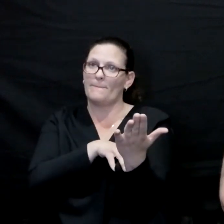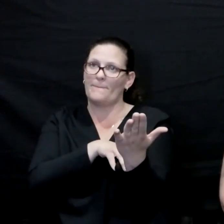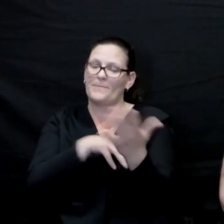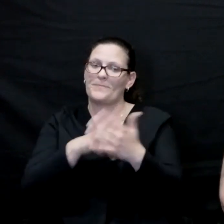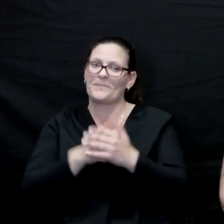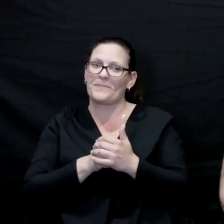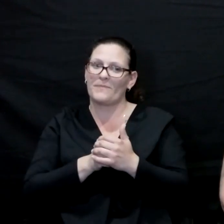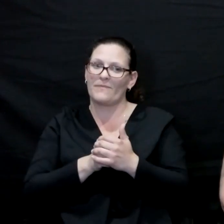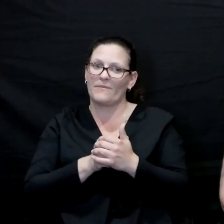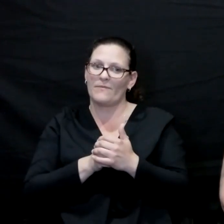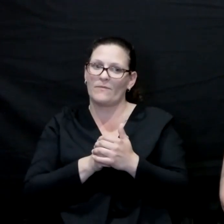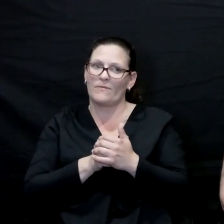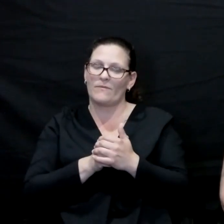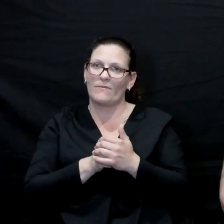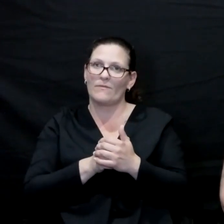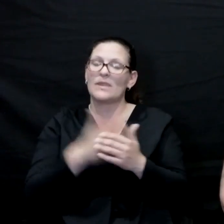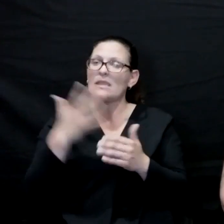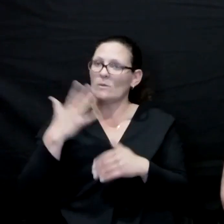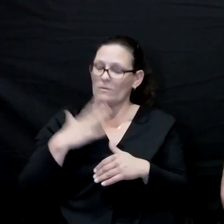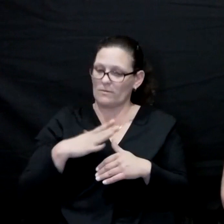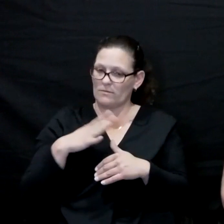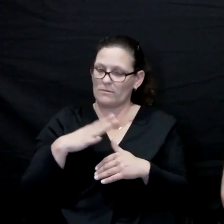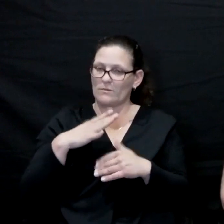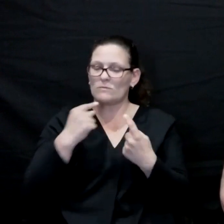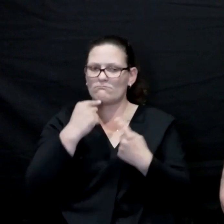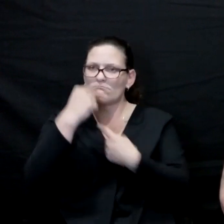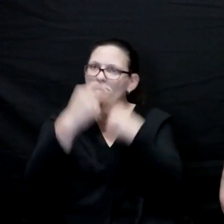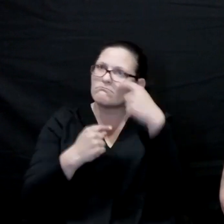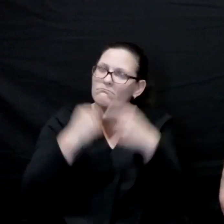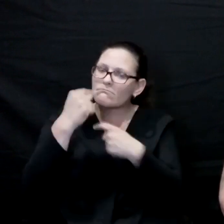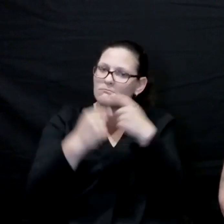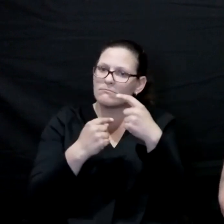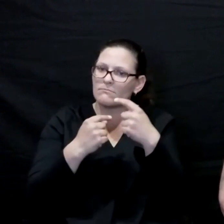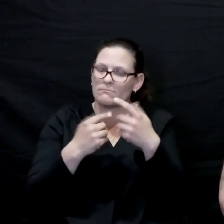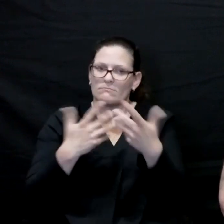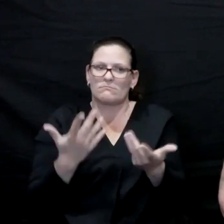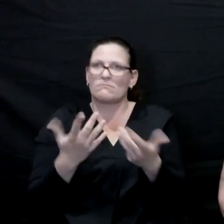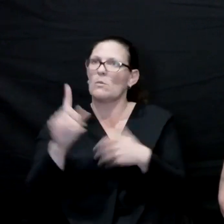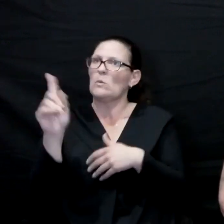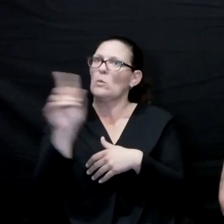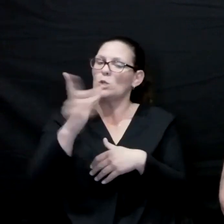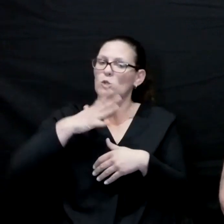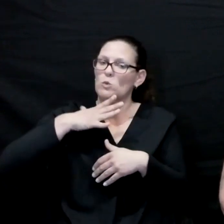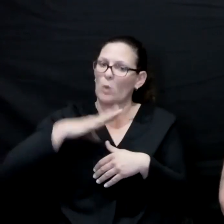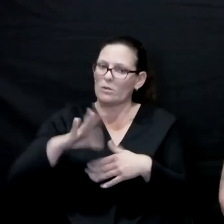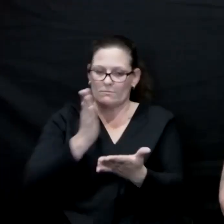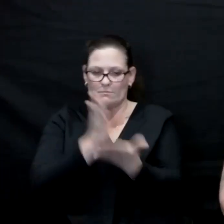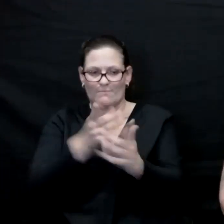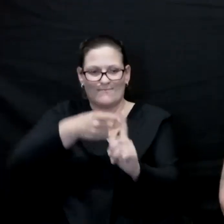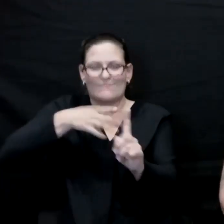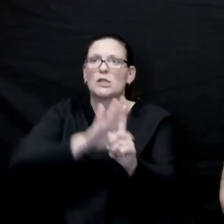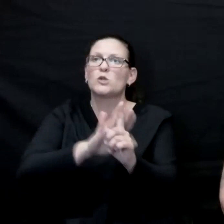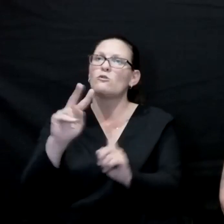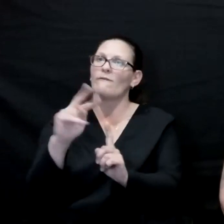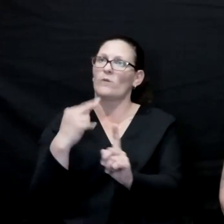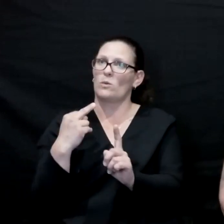and you need to explain what you are asking for to be reviewed and why you're not happy with